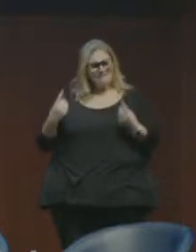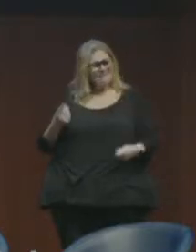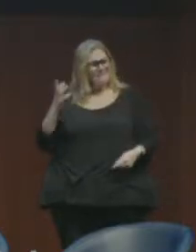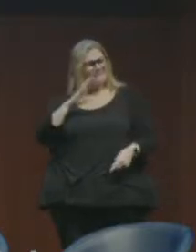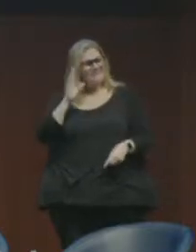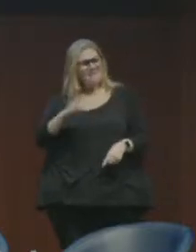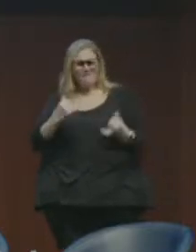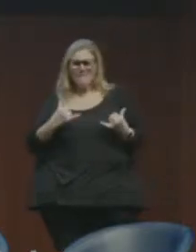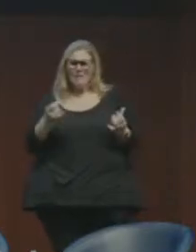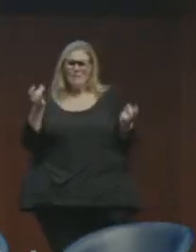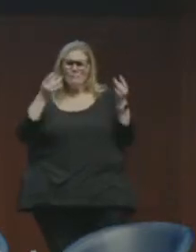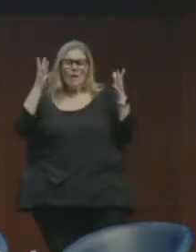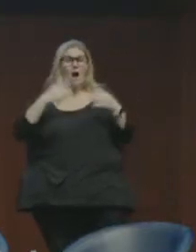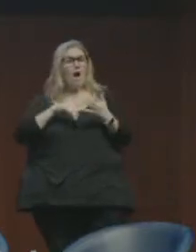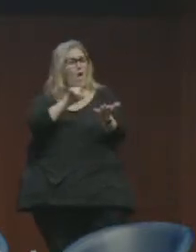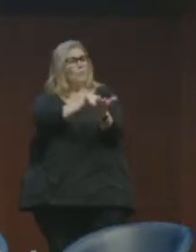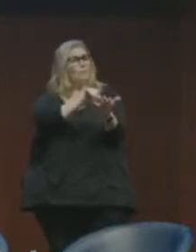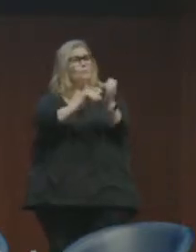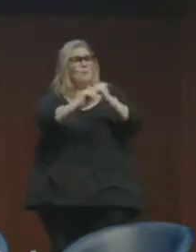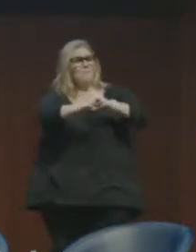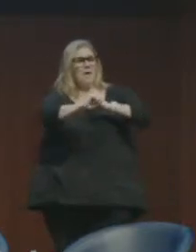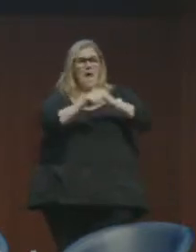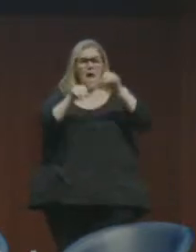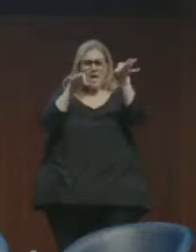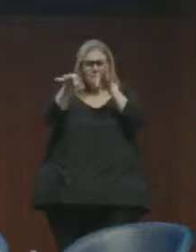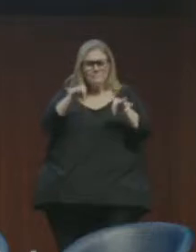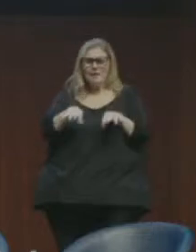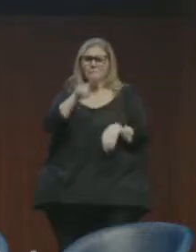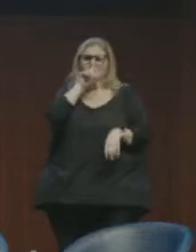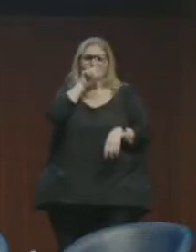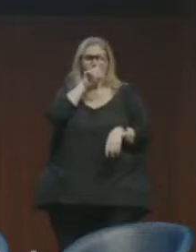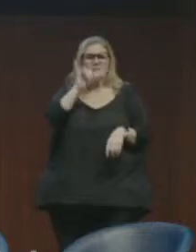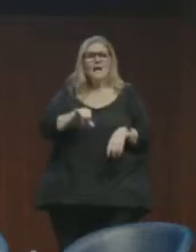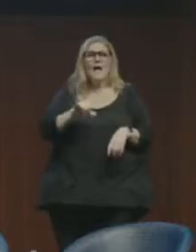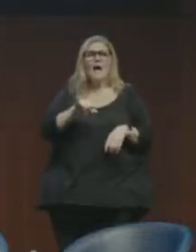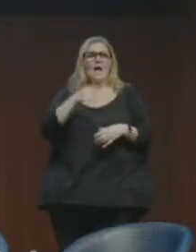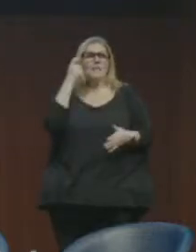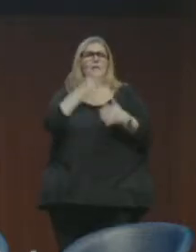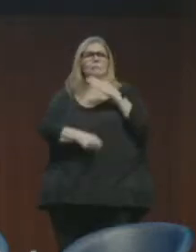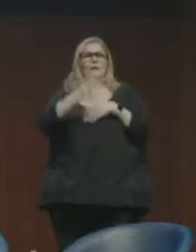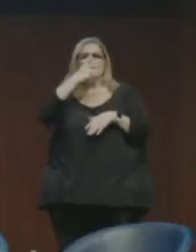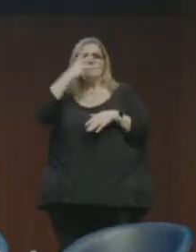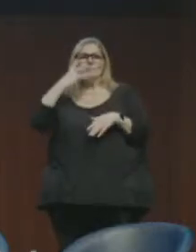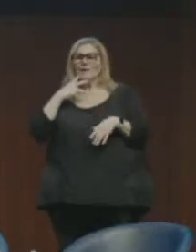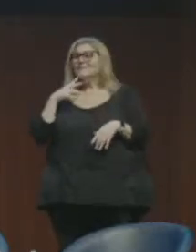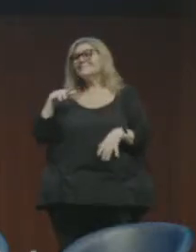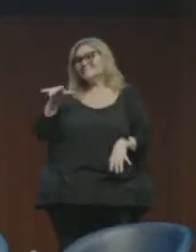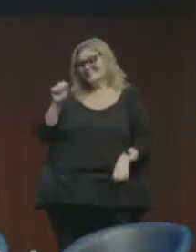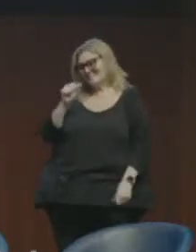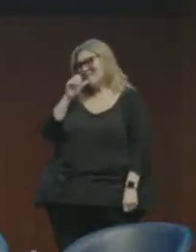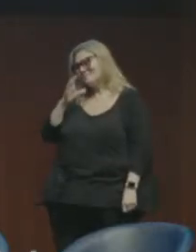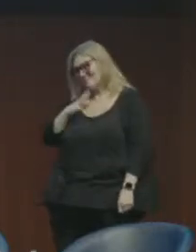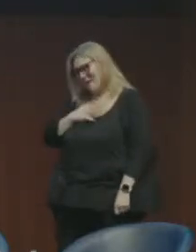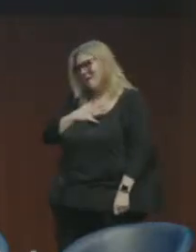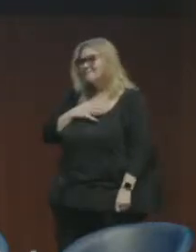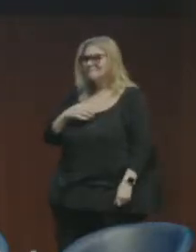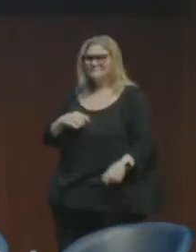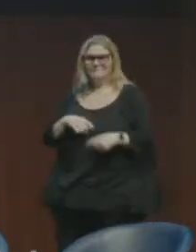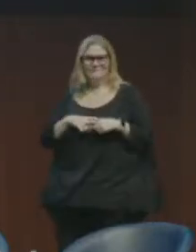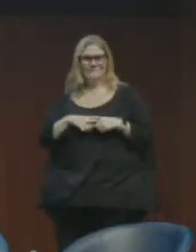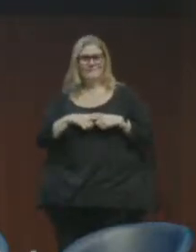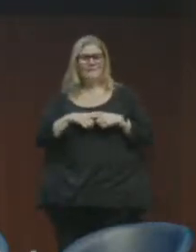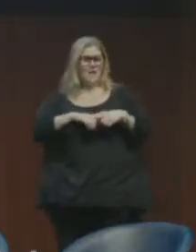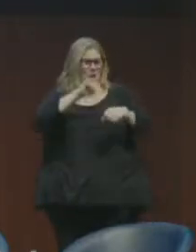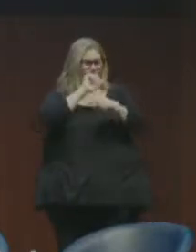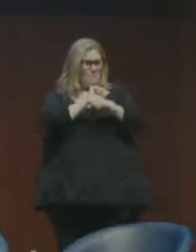Times classified ad, never spell this. Price of migration means, yes ma'am. Work